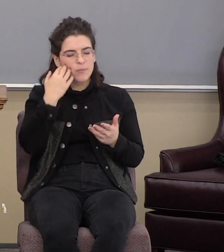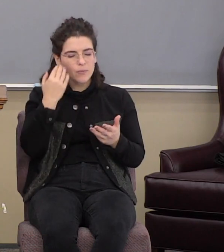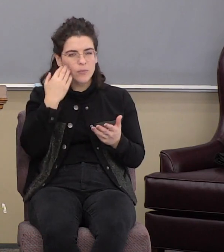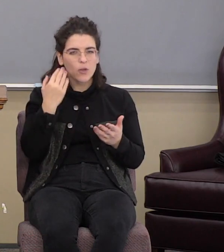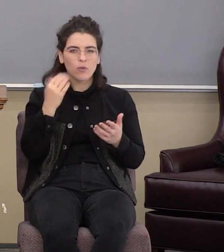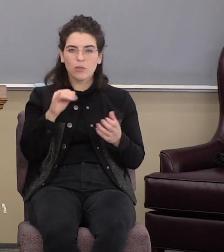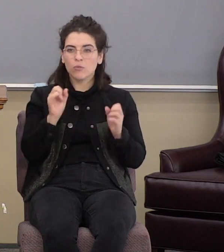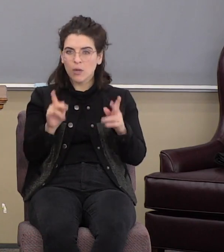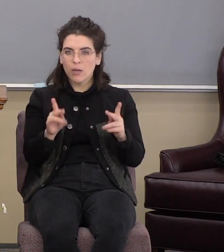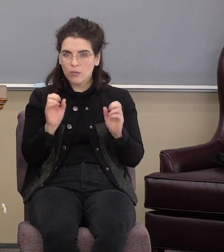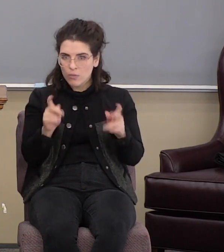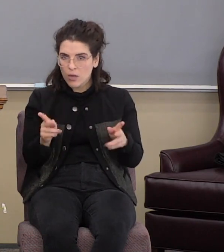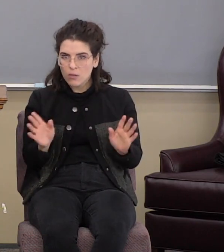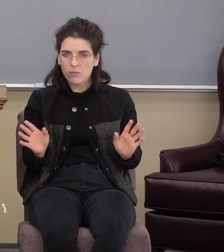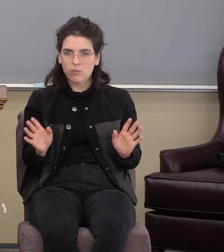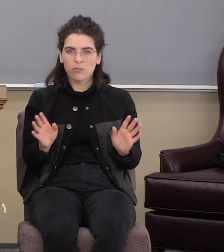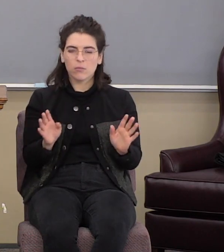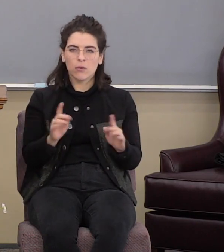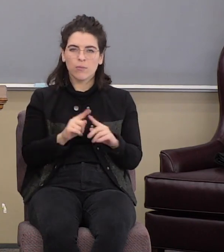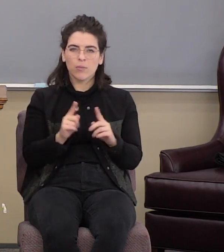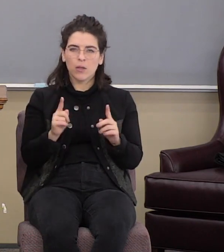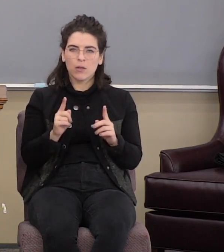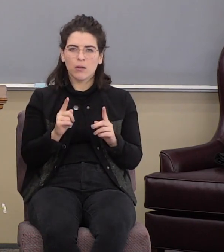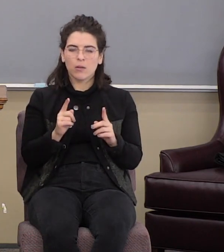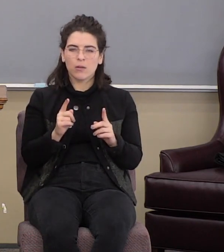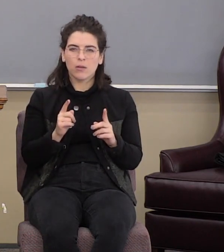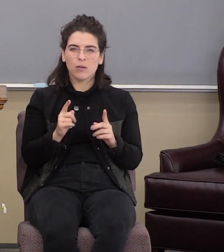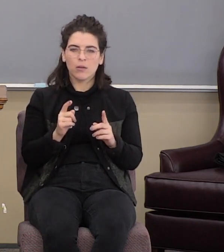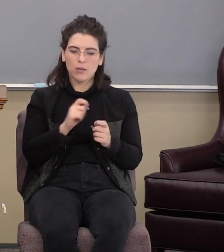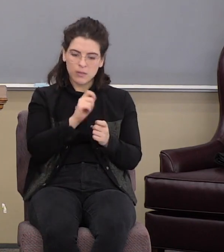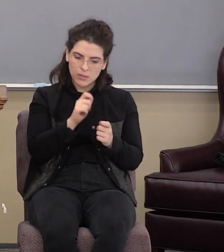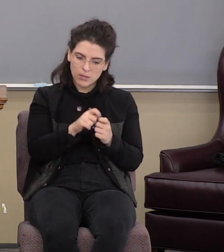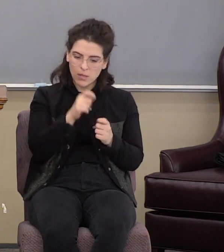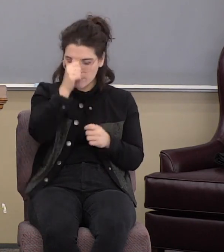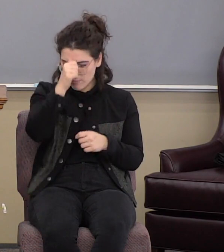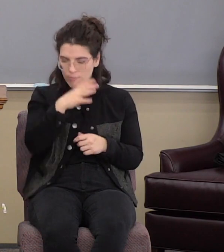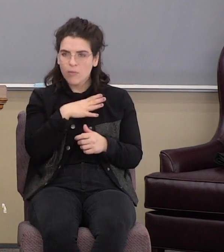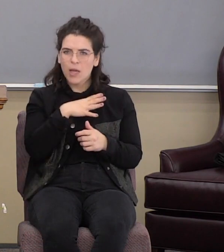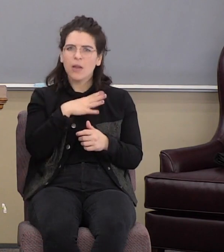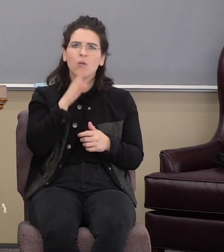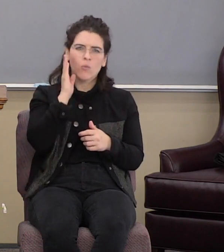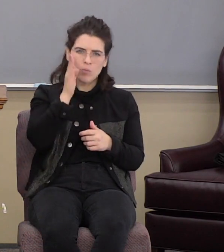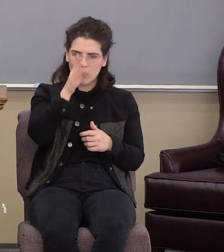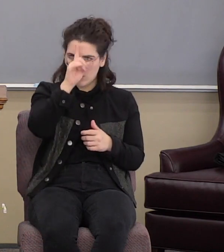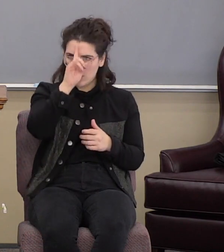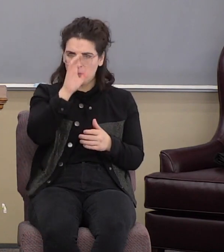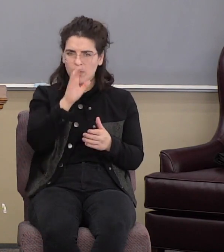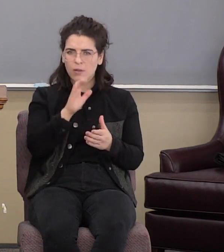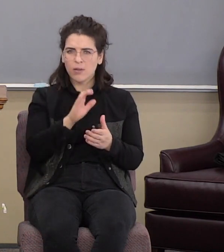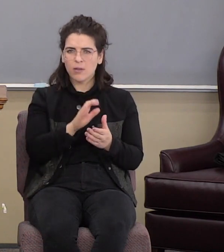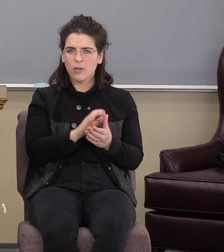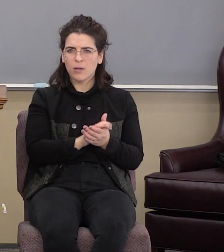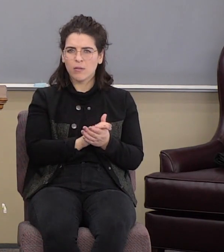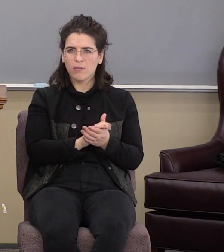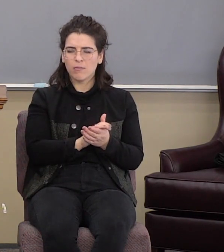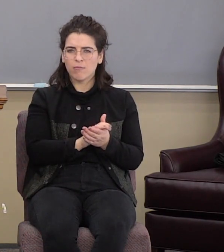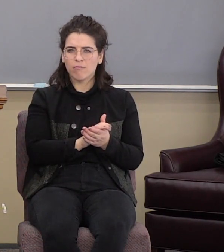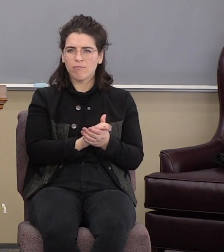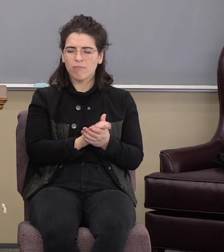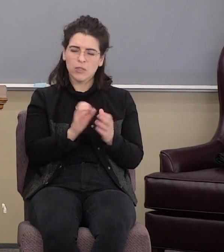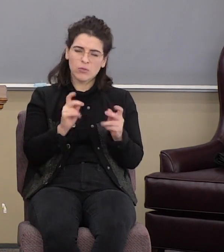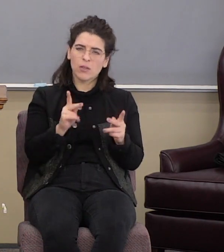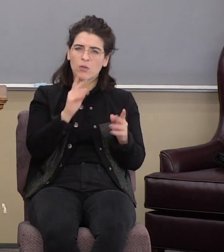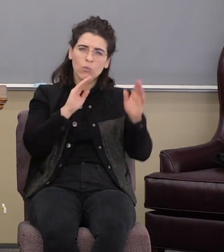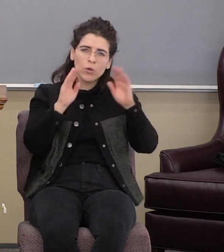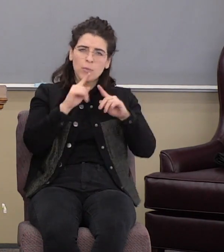what? So that's okay. You know, that's okay. But certain men clave. Some will believe, okay? That's all. Don't worry about it. God doesn't say